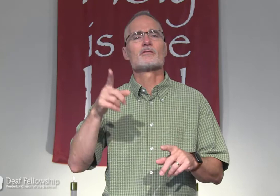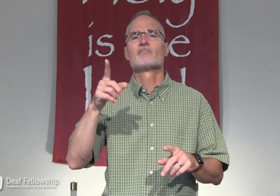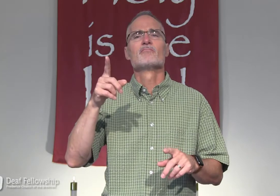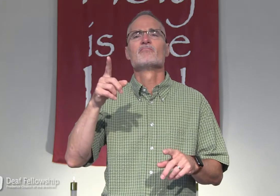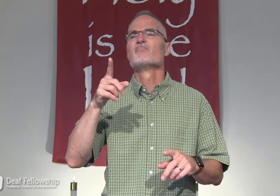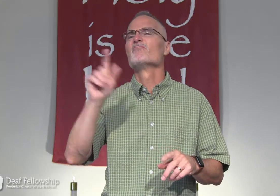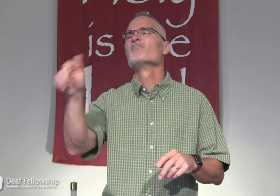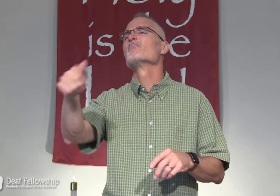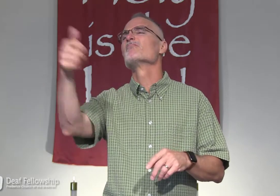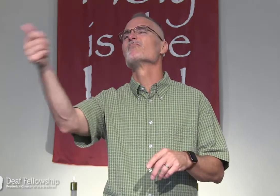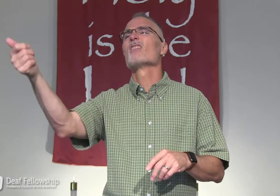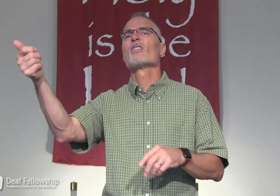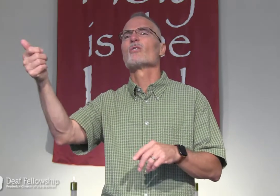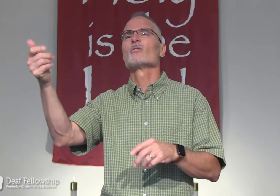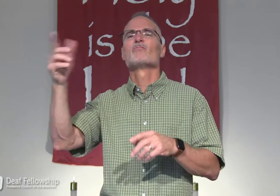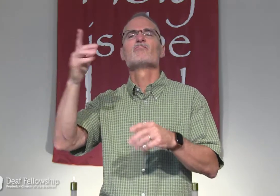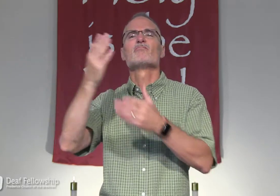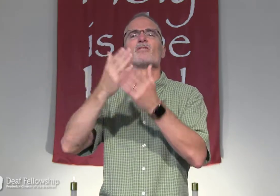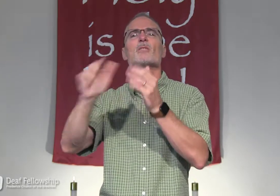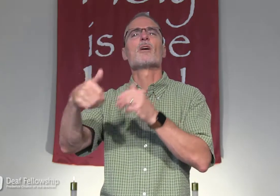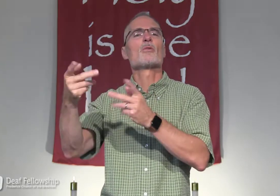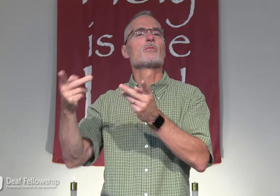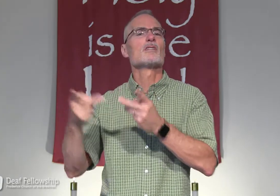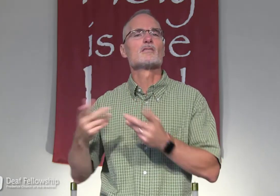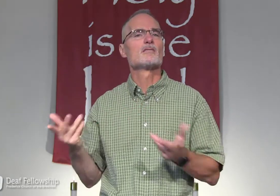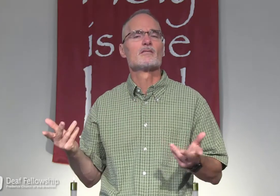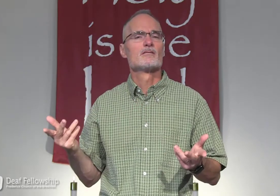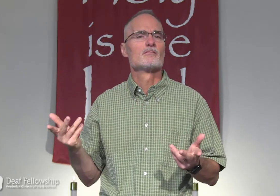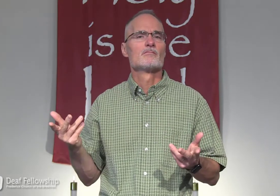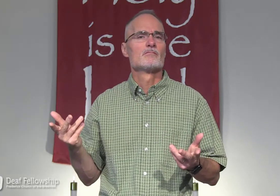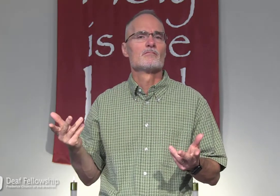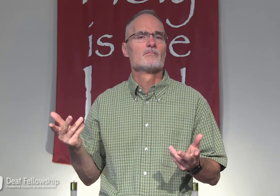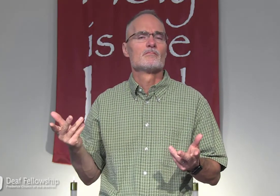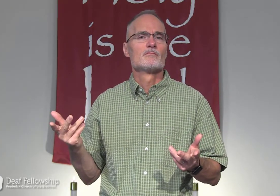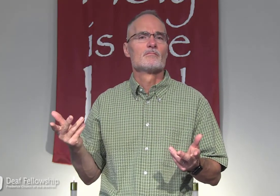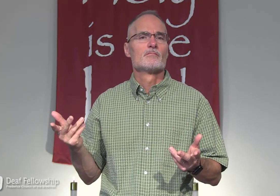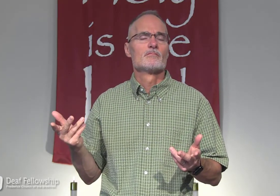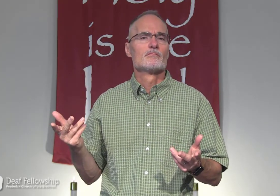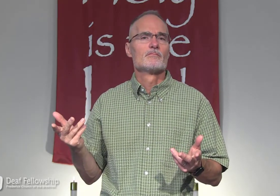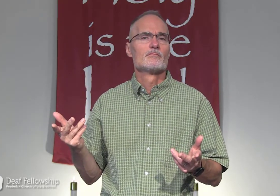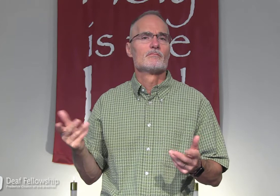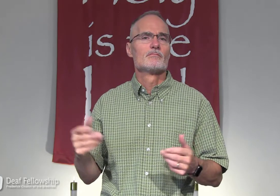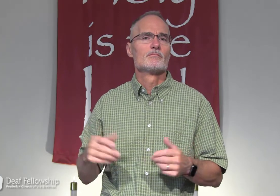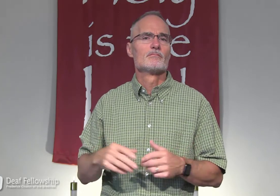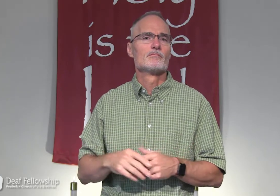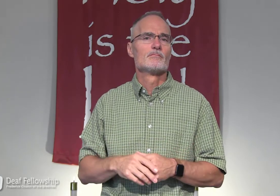And they start to look for answers in some other place.